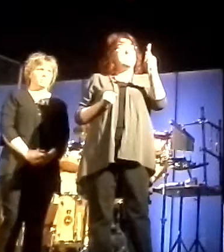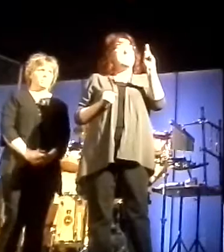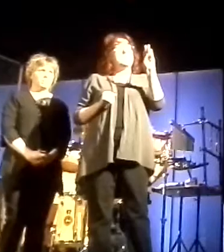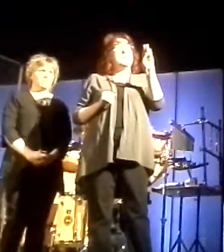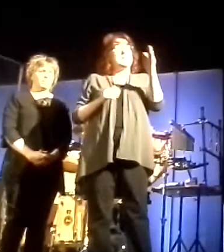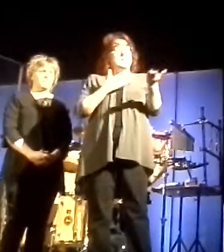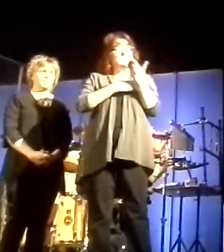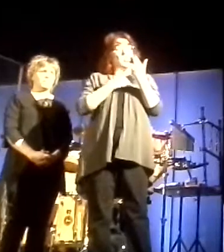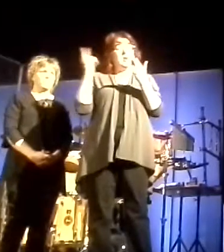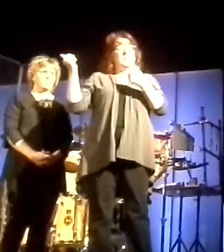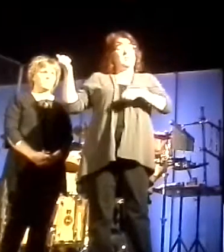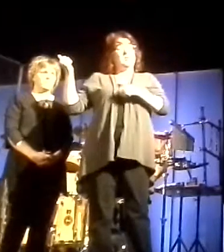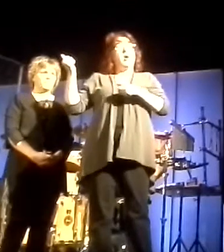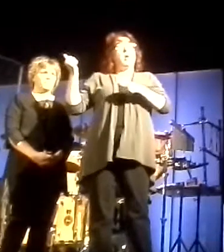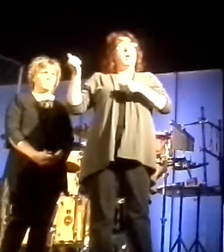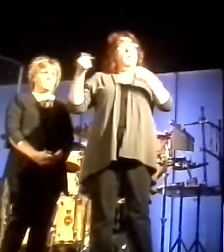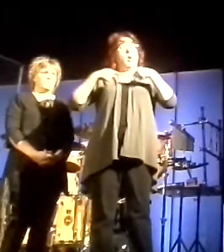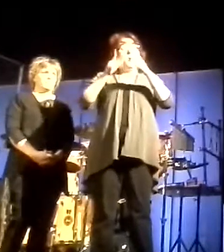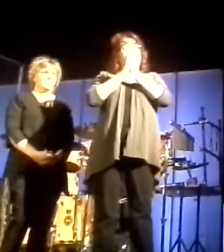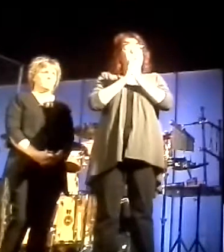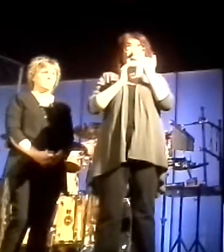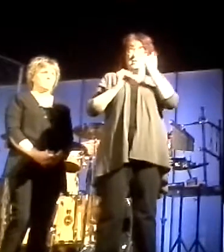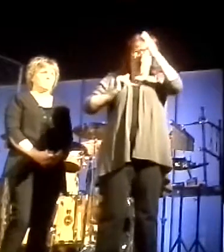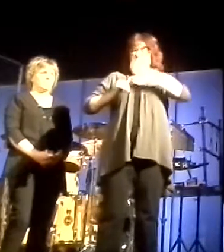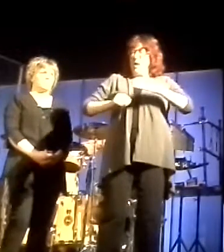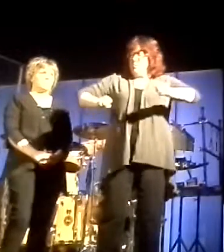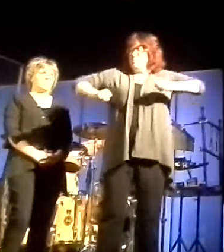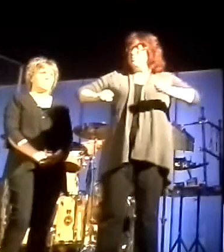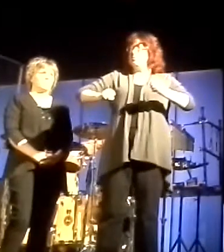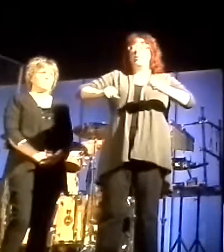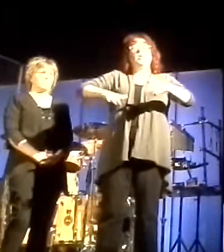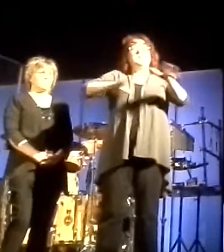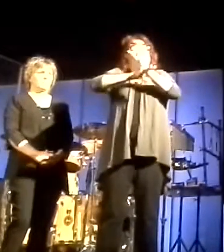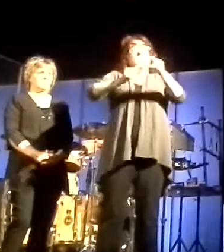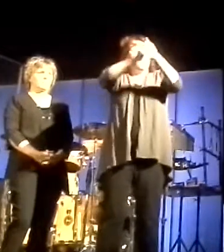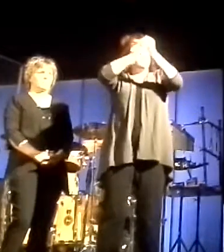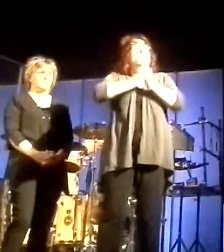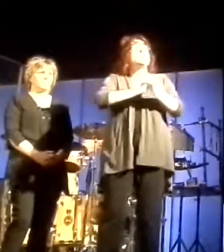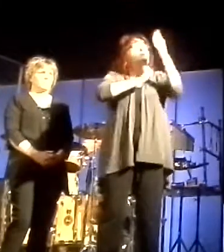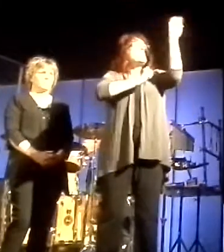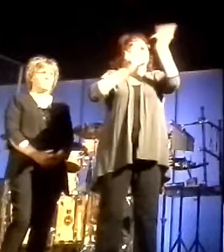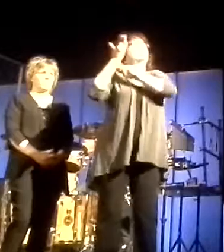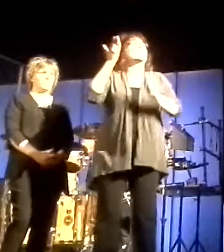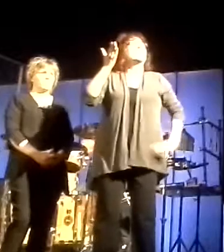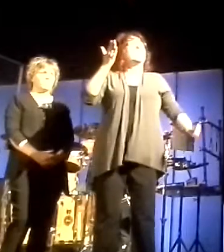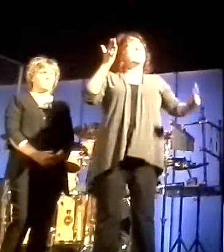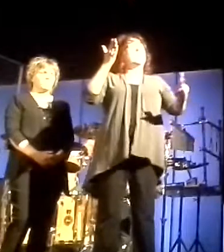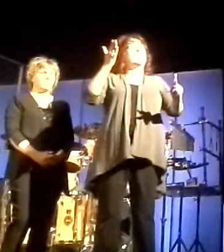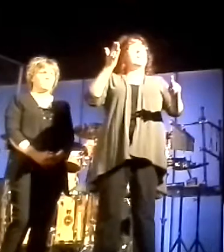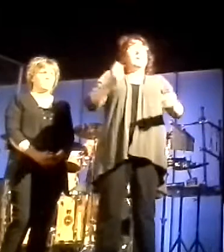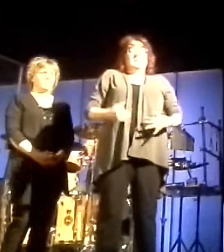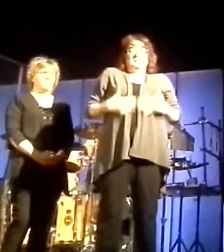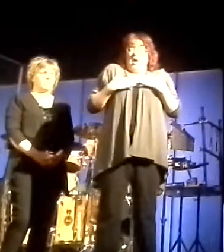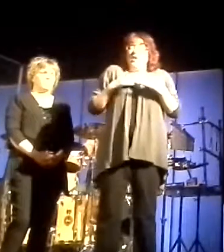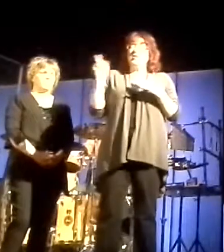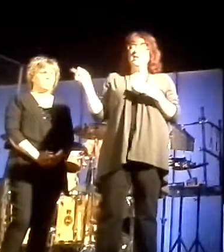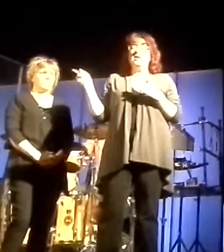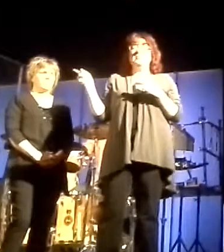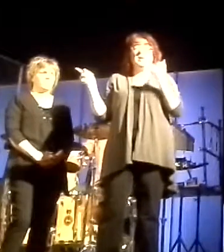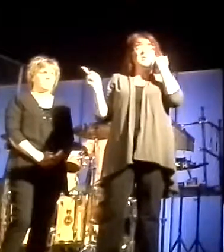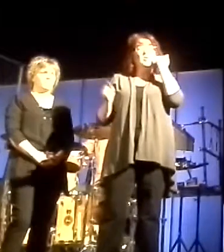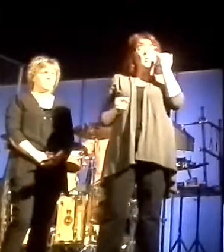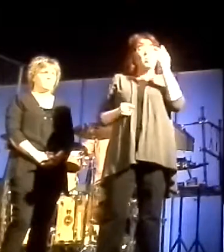praying, talked about seeing big strong men worship the king and how that inspires him. And I think of